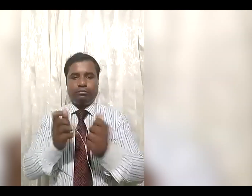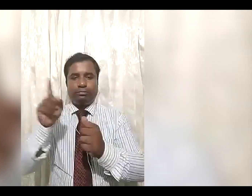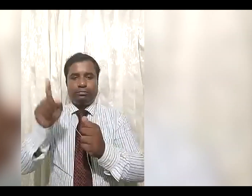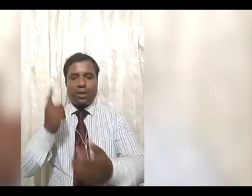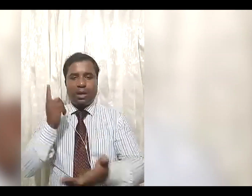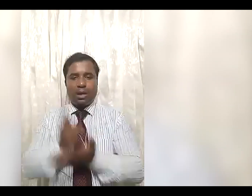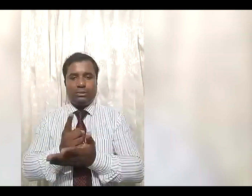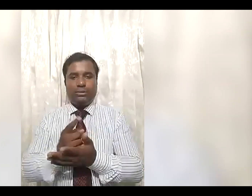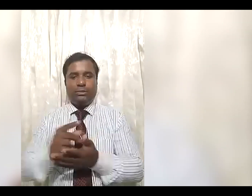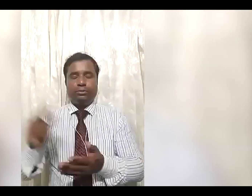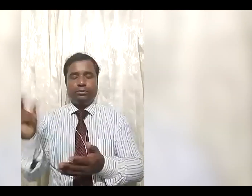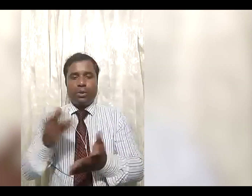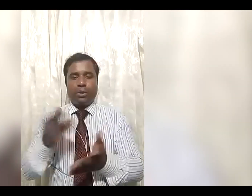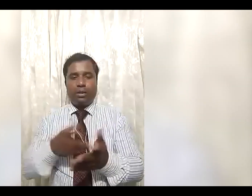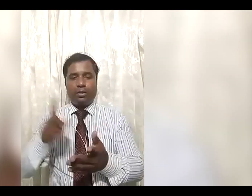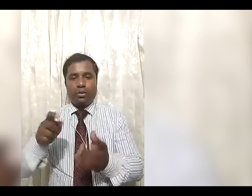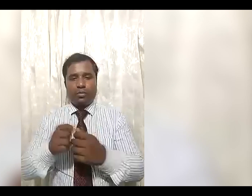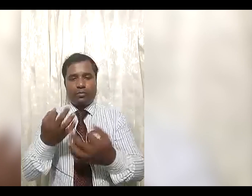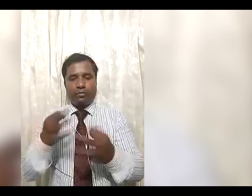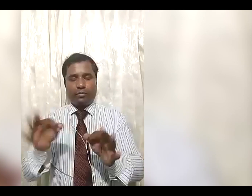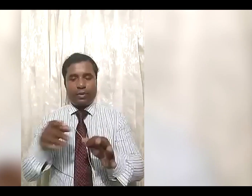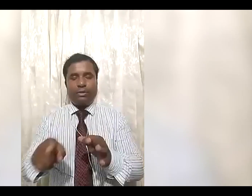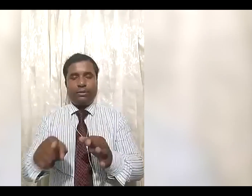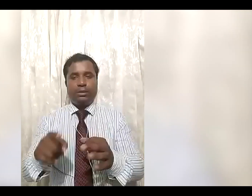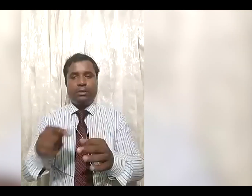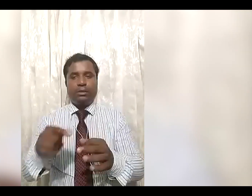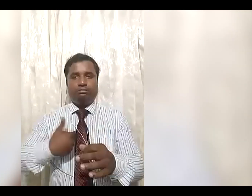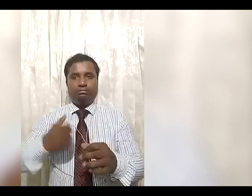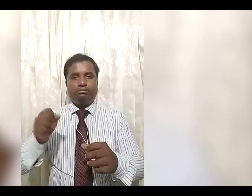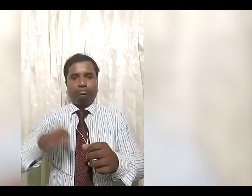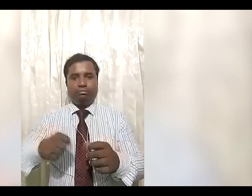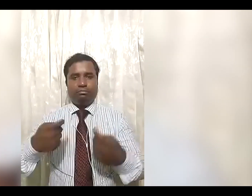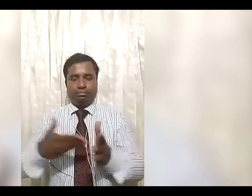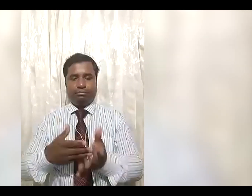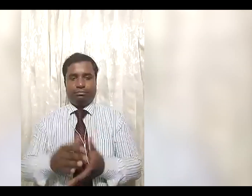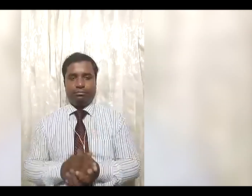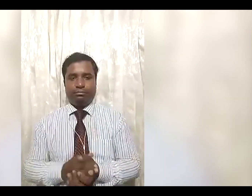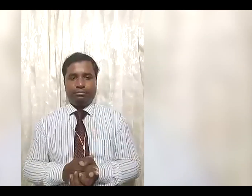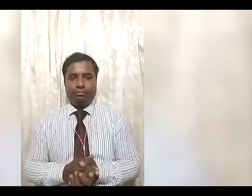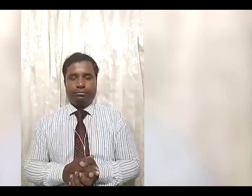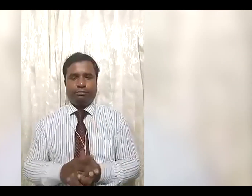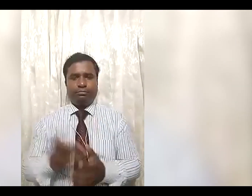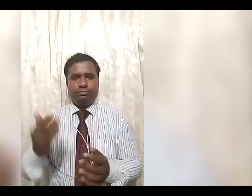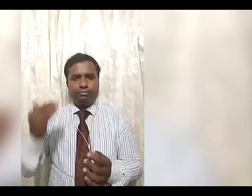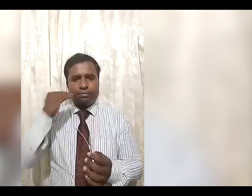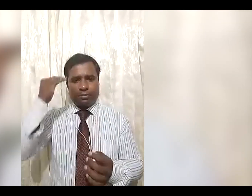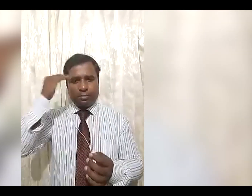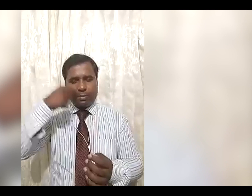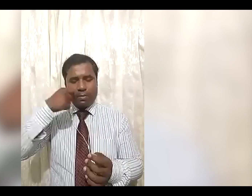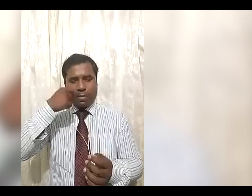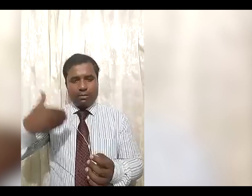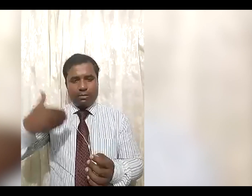check those movies as soon as I can. So as a person with disabilities and as